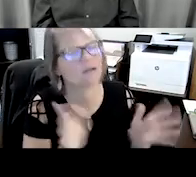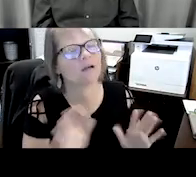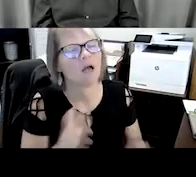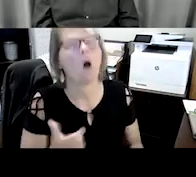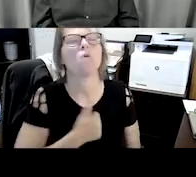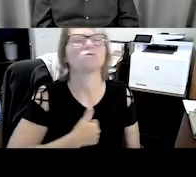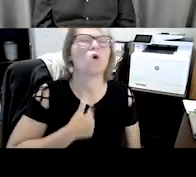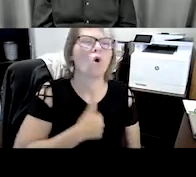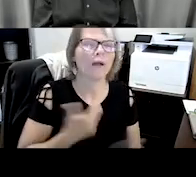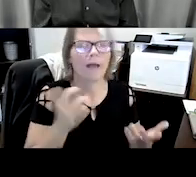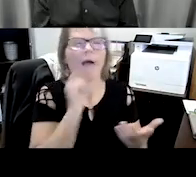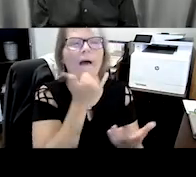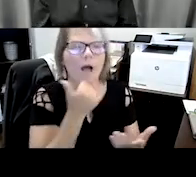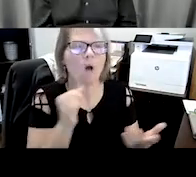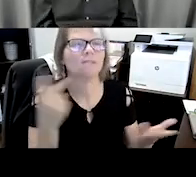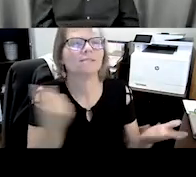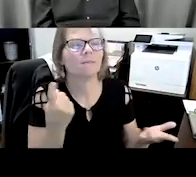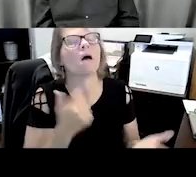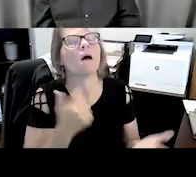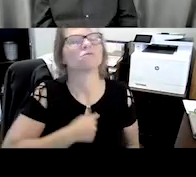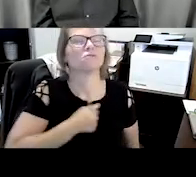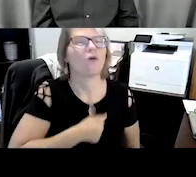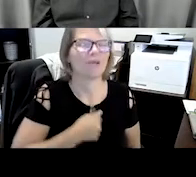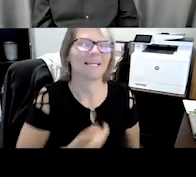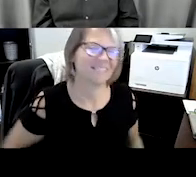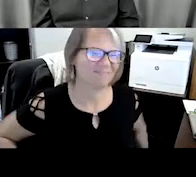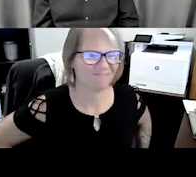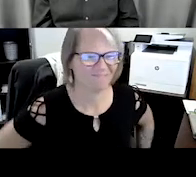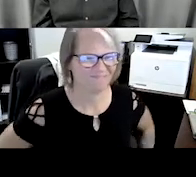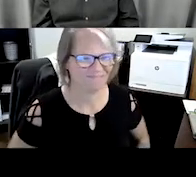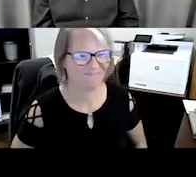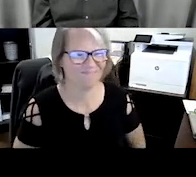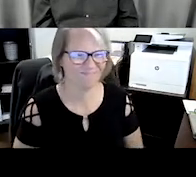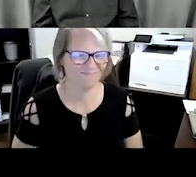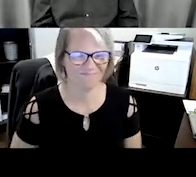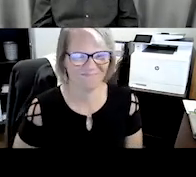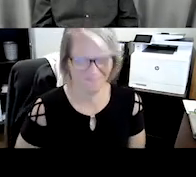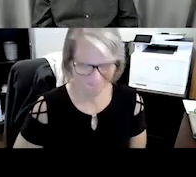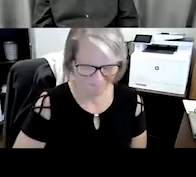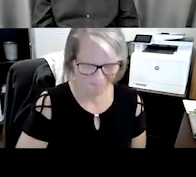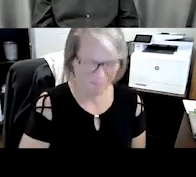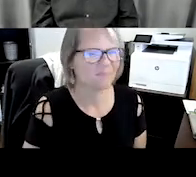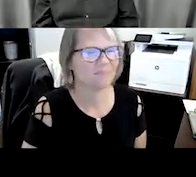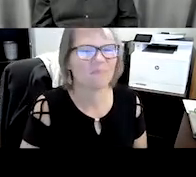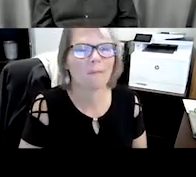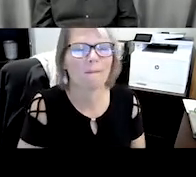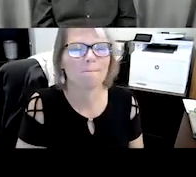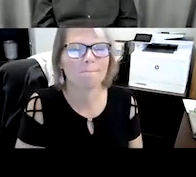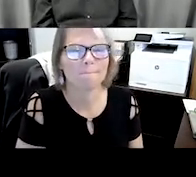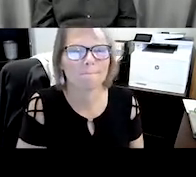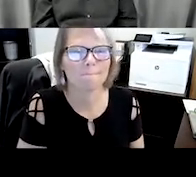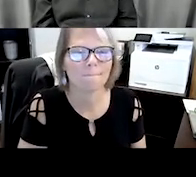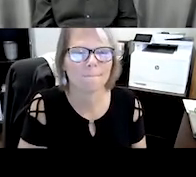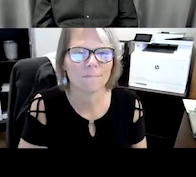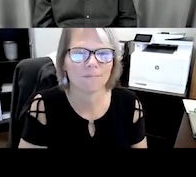Don't say, oh, you're deaf, I'm sorry. Don't do that. Say sorry when you've made a mistake, or when there's been a miscommunication or something,